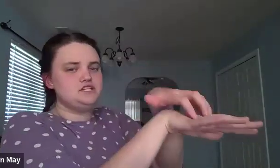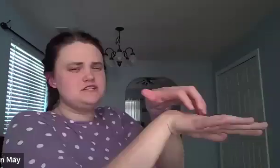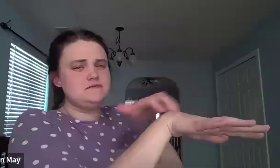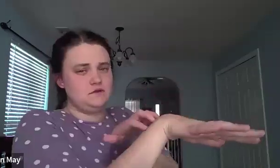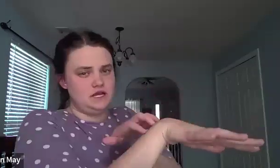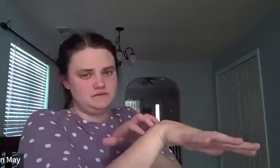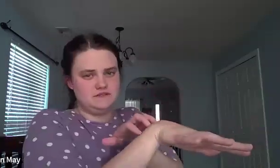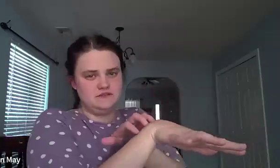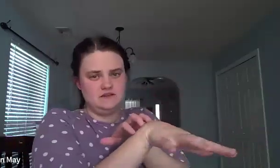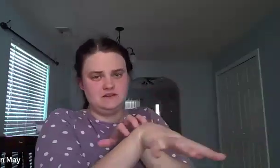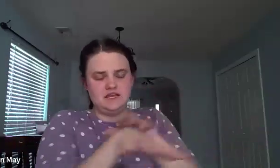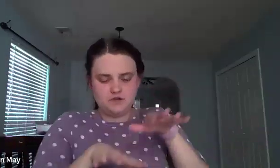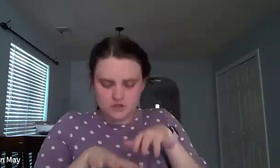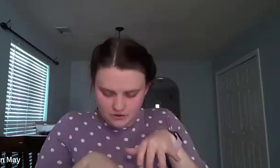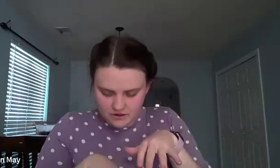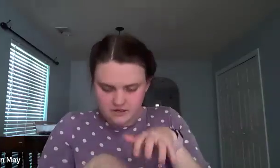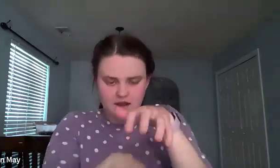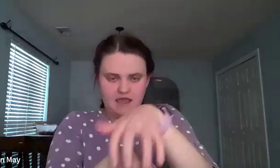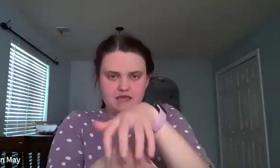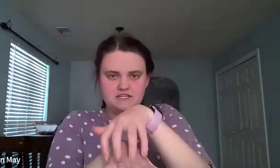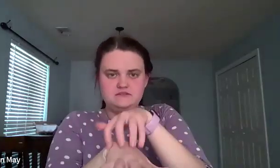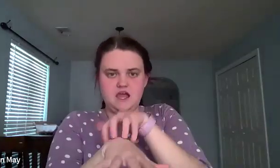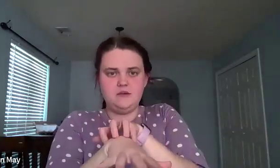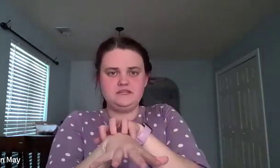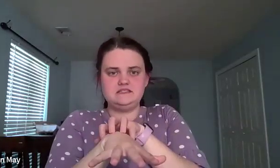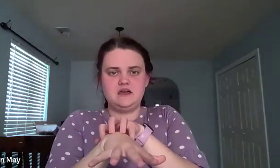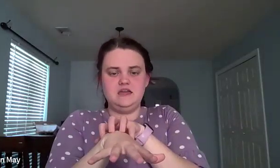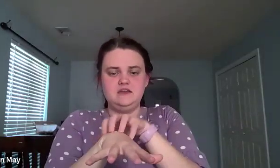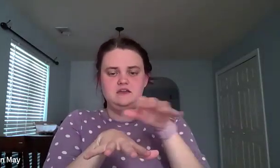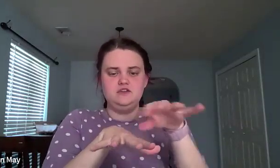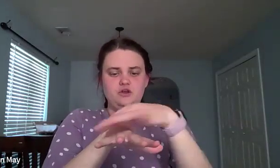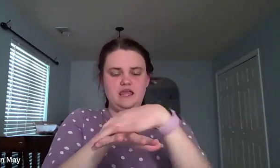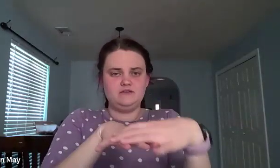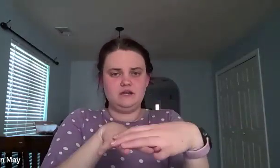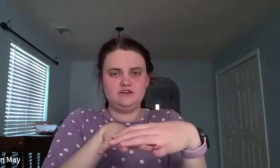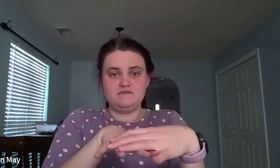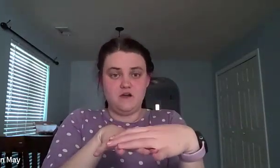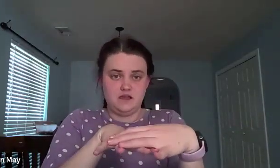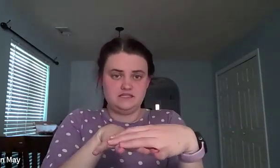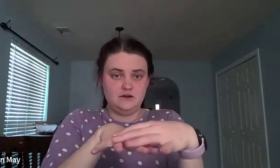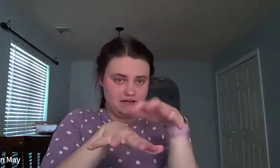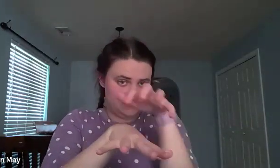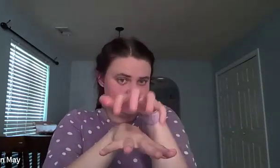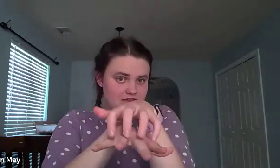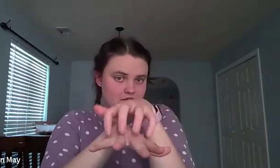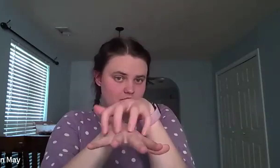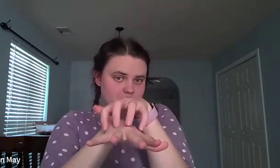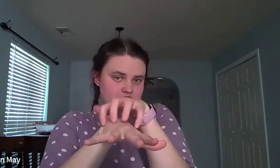bunches of grapes. Like if you were to look at your hand as you tapped, it's like your hand right here is the vines that all connect it, and then the grapes are just